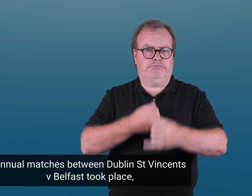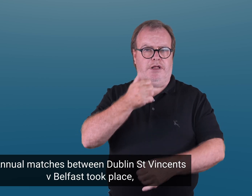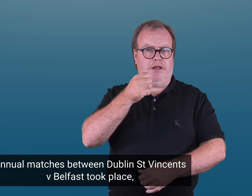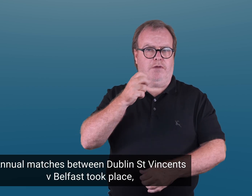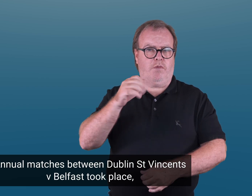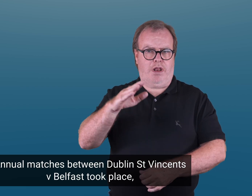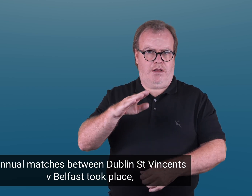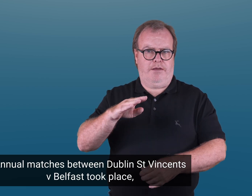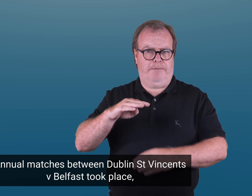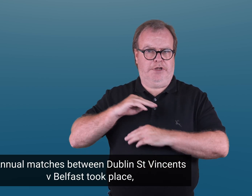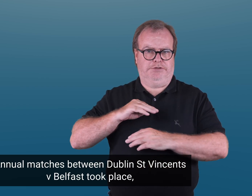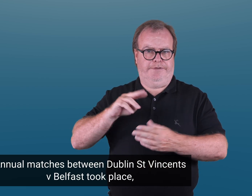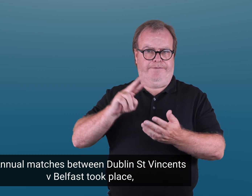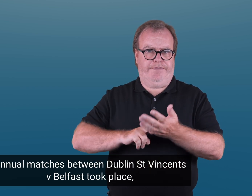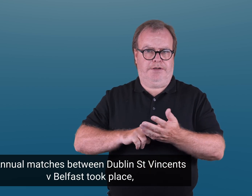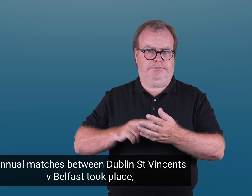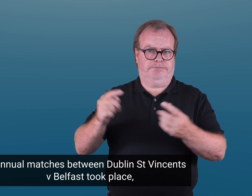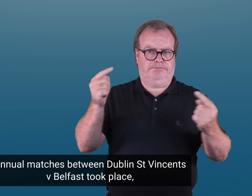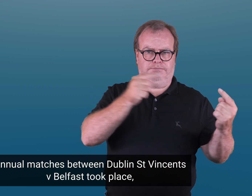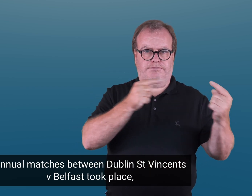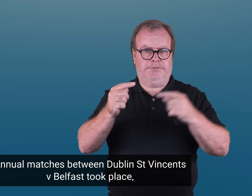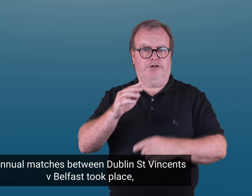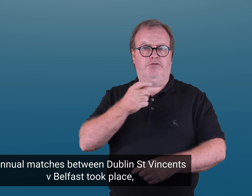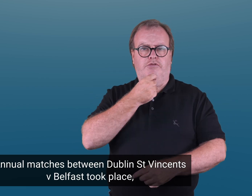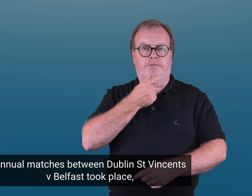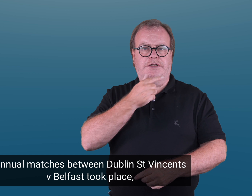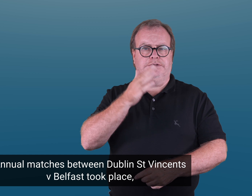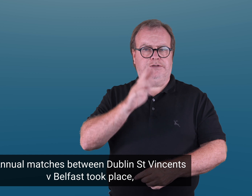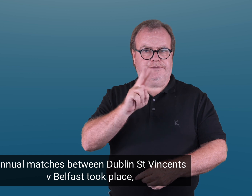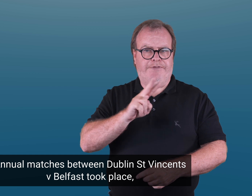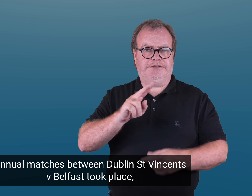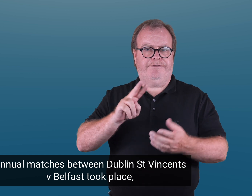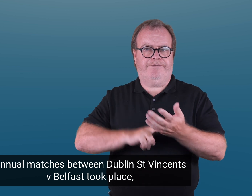Annual matches between Dublin and St. Vincent's against Belfast took place,